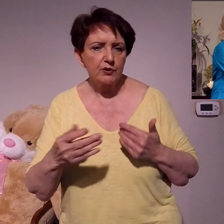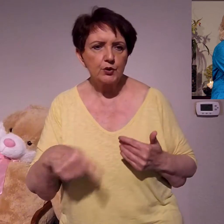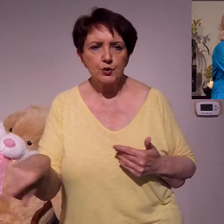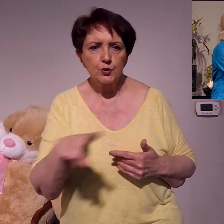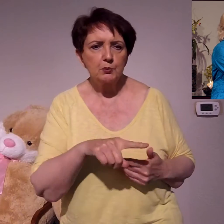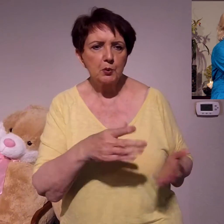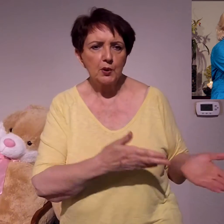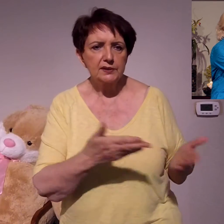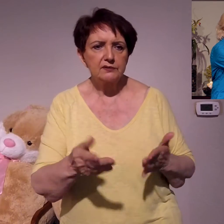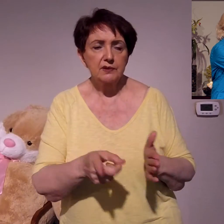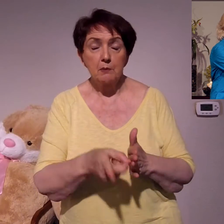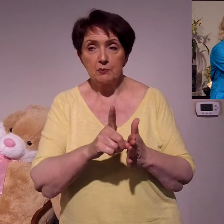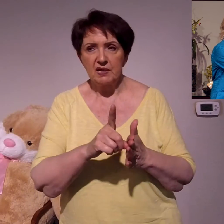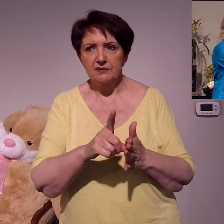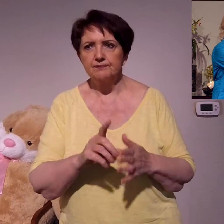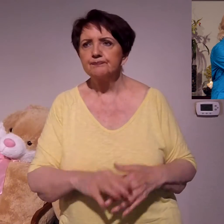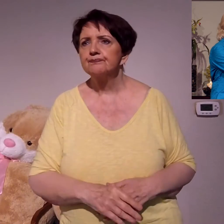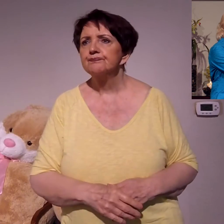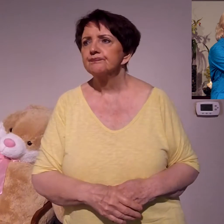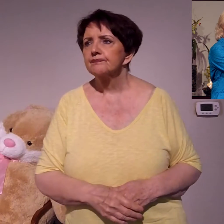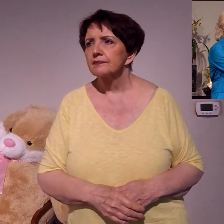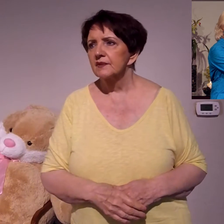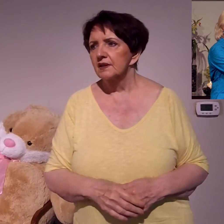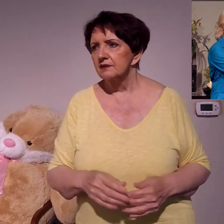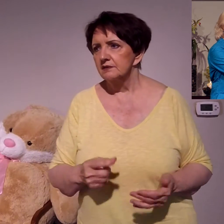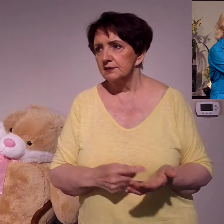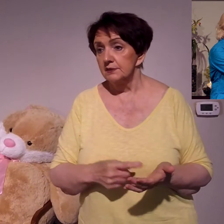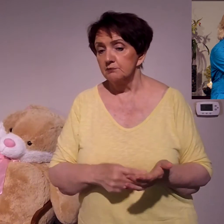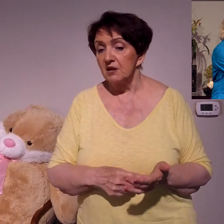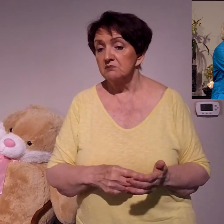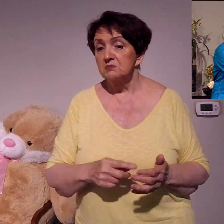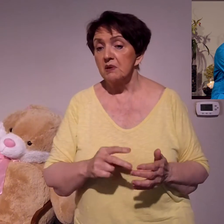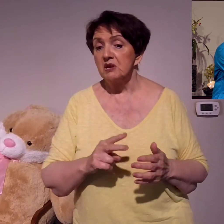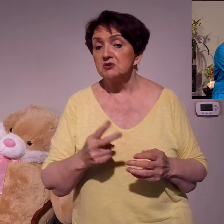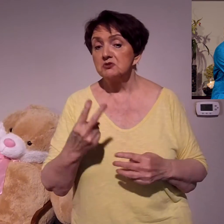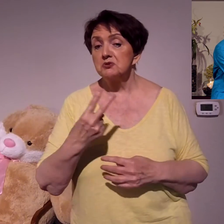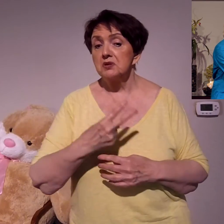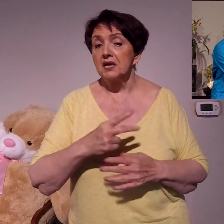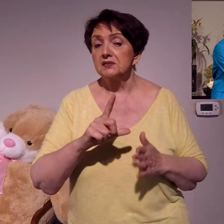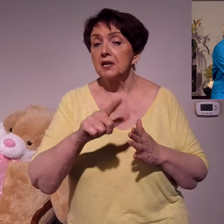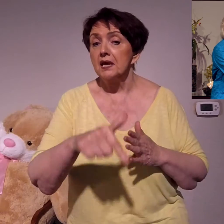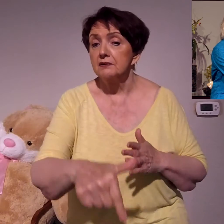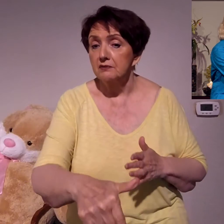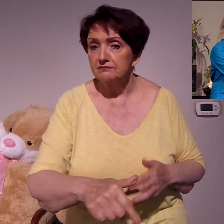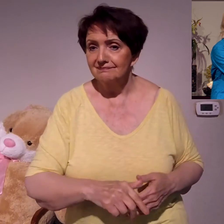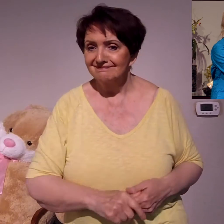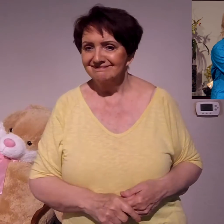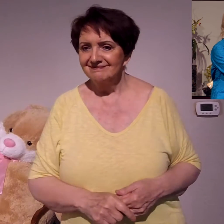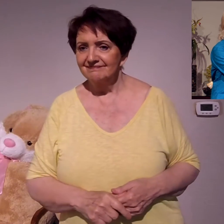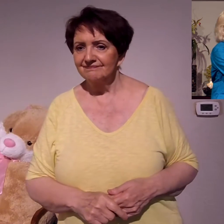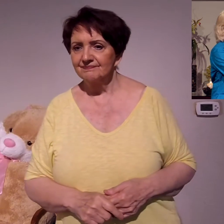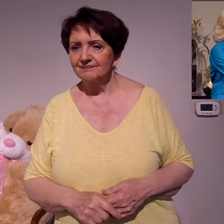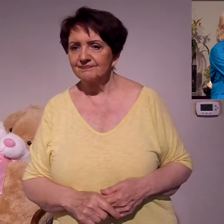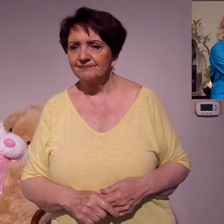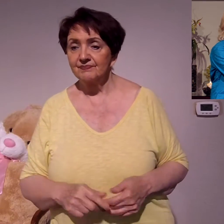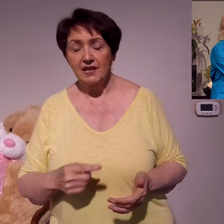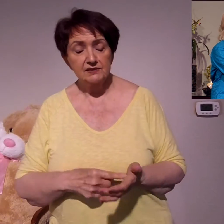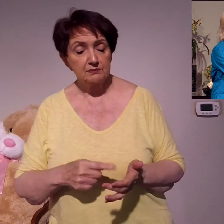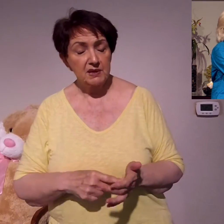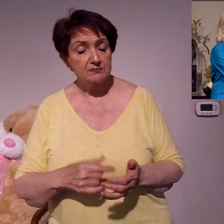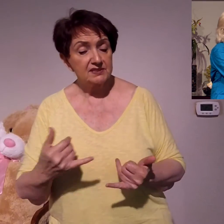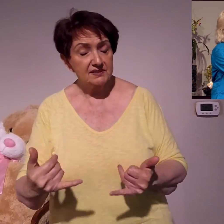that moment, and sometimes it's a day or two later. Sometimes it's right away, but sometimes it's a day or two